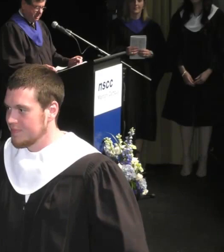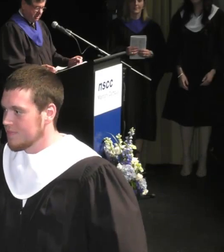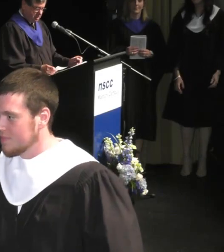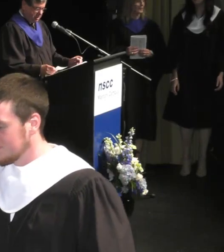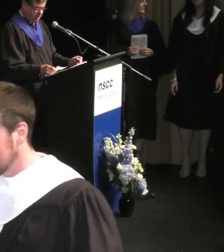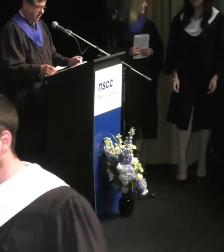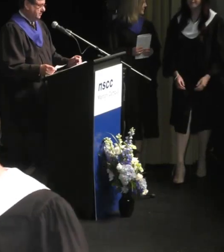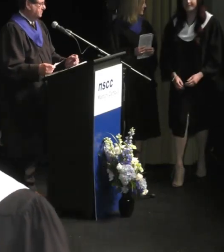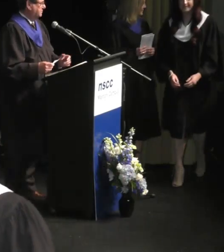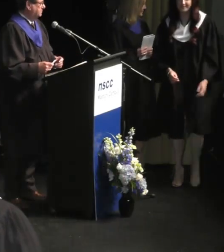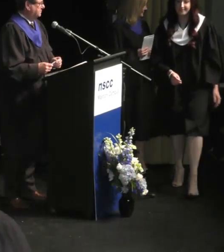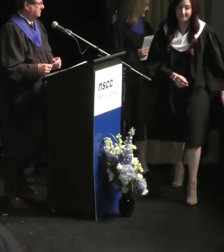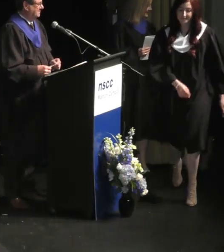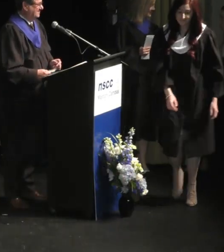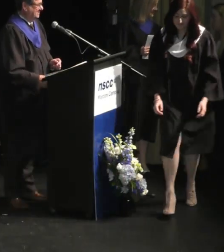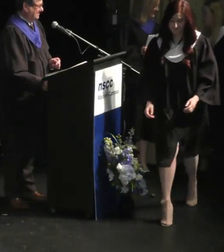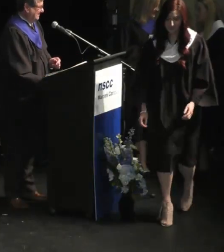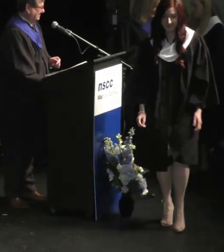Chelsea Genter.